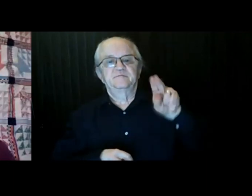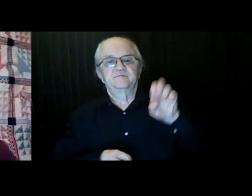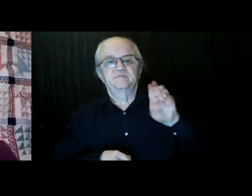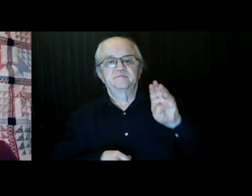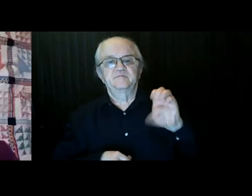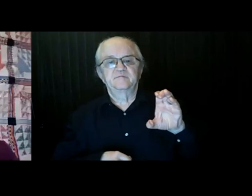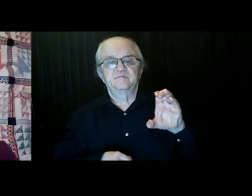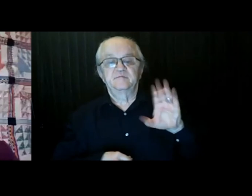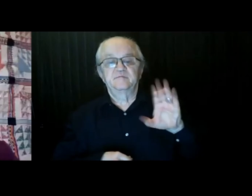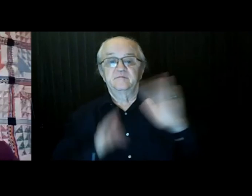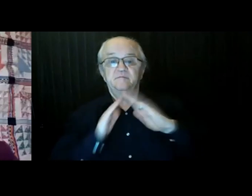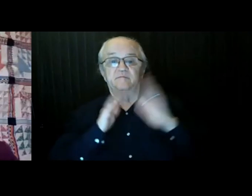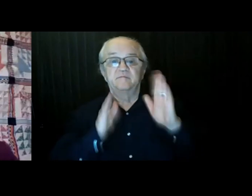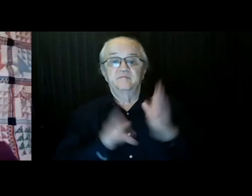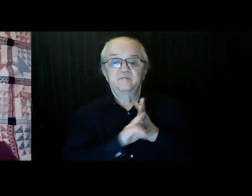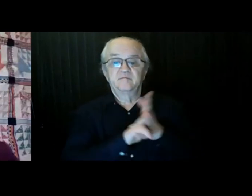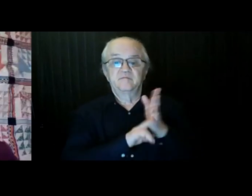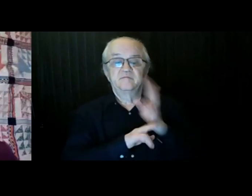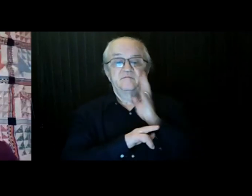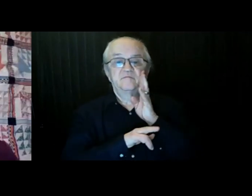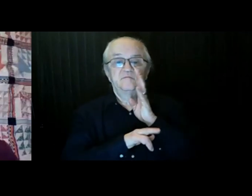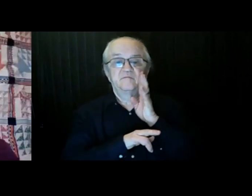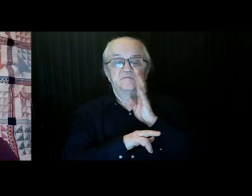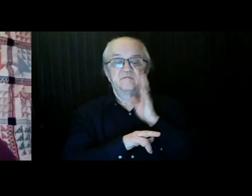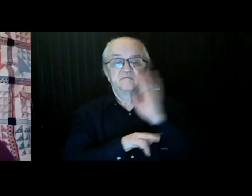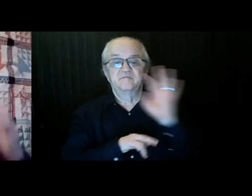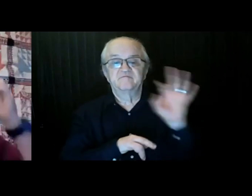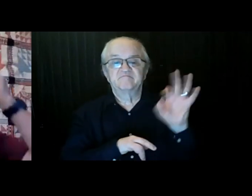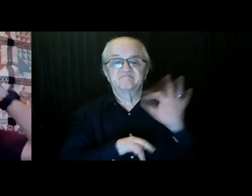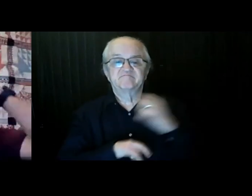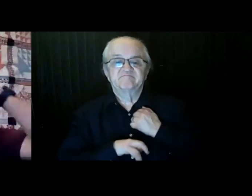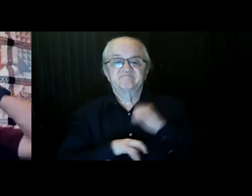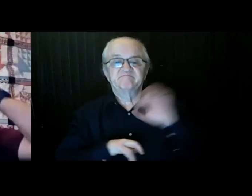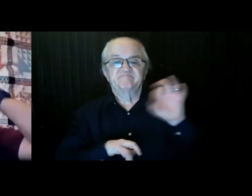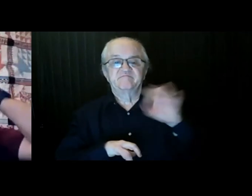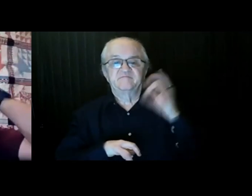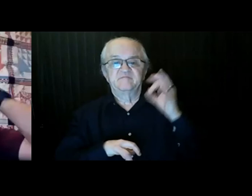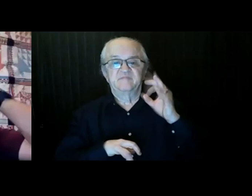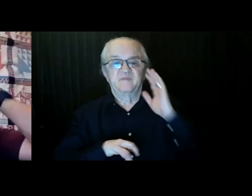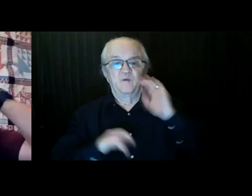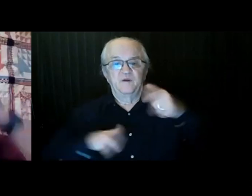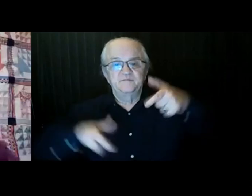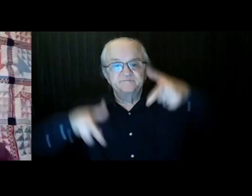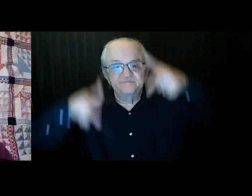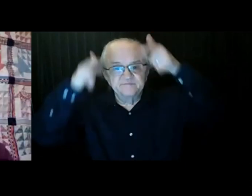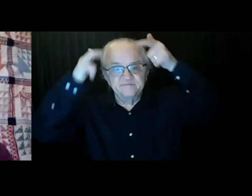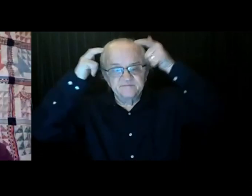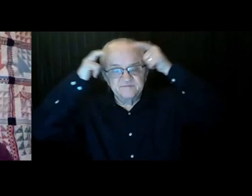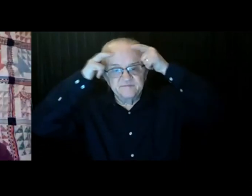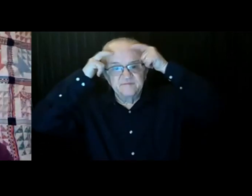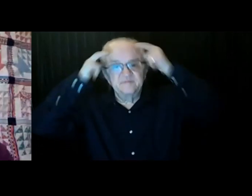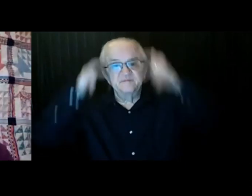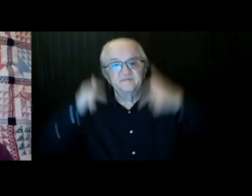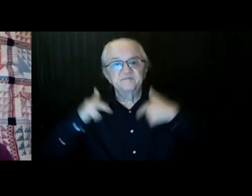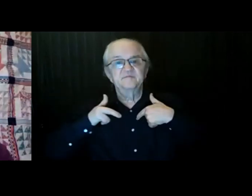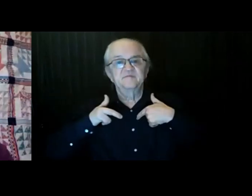in their house, they only spoke Quebecois. She would put a little crown on my head and anoint me